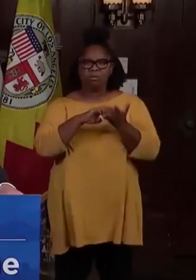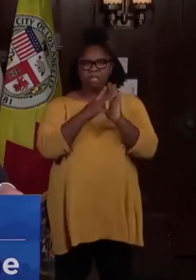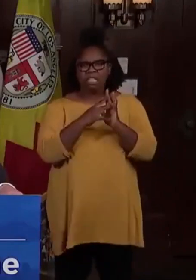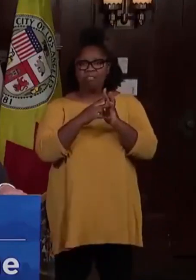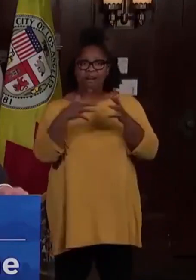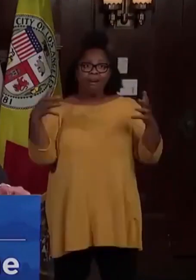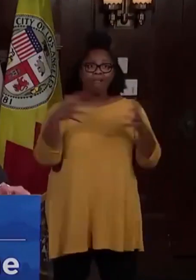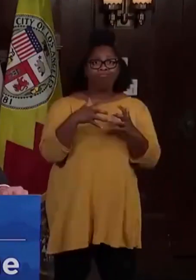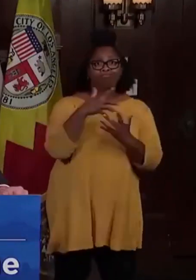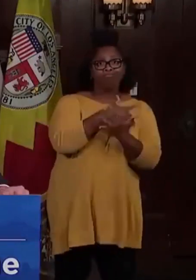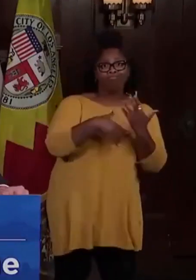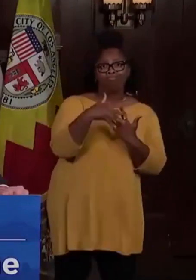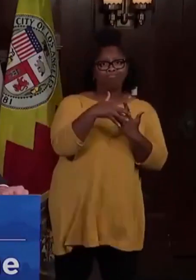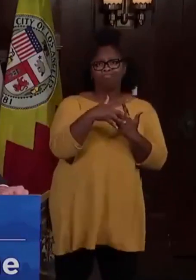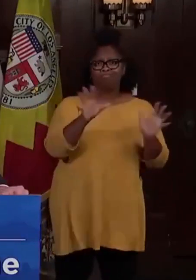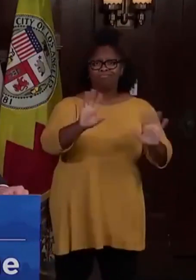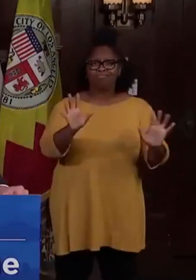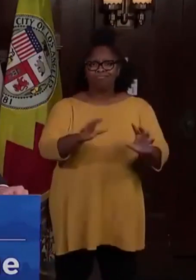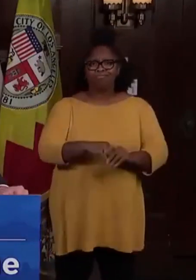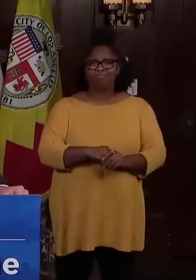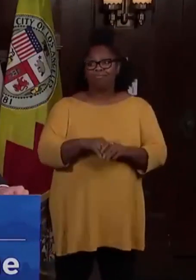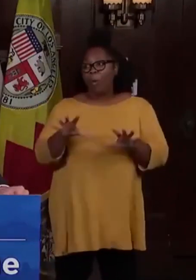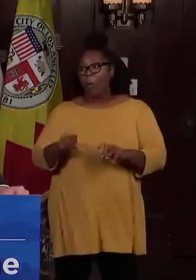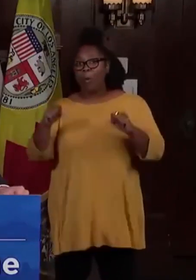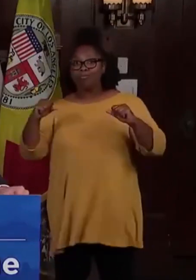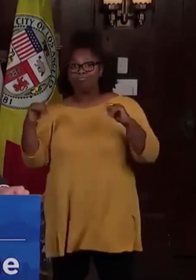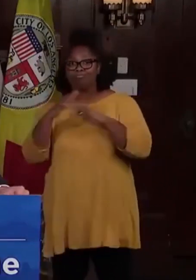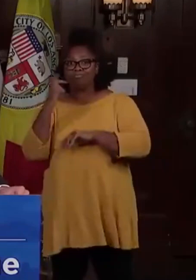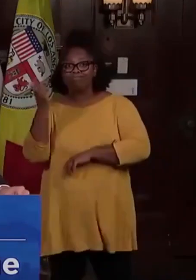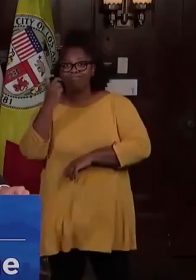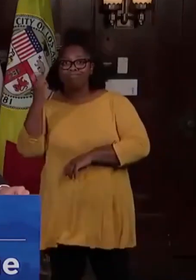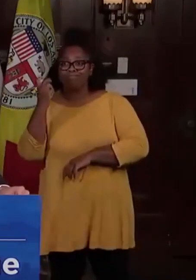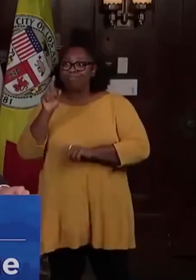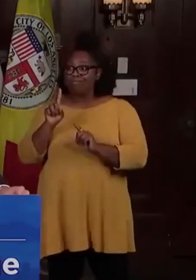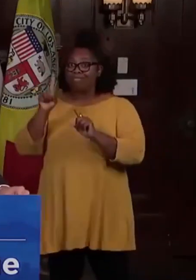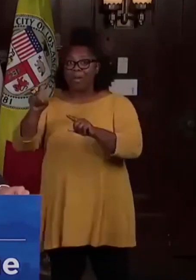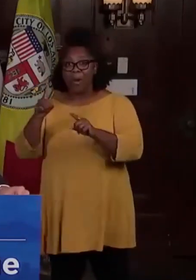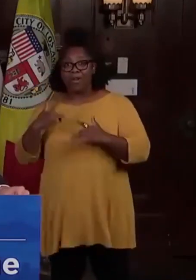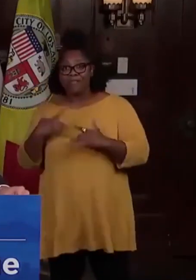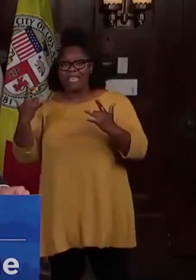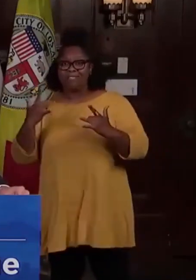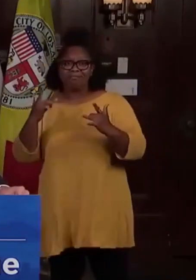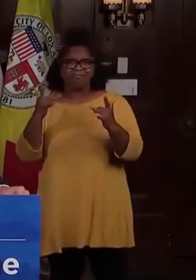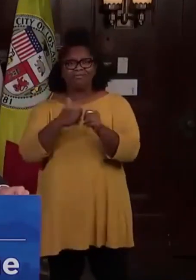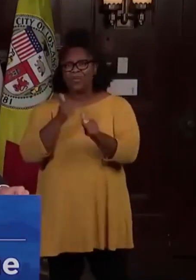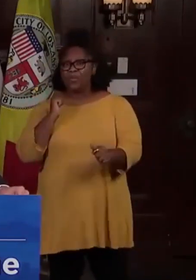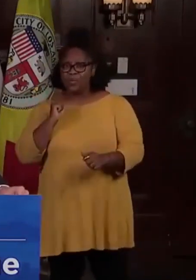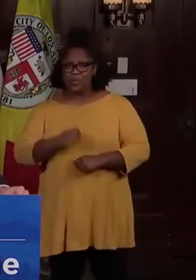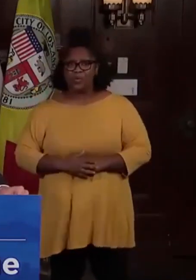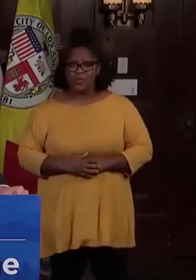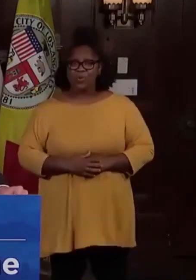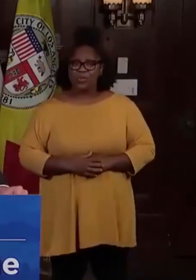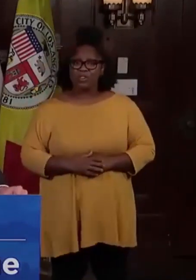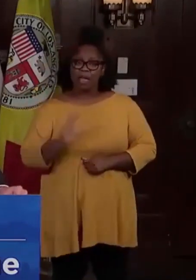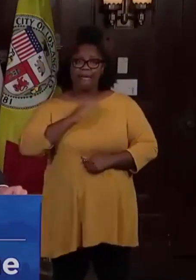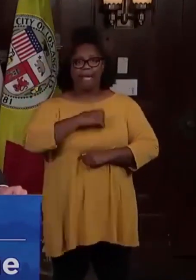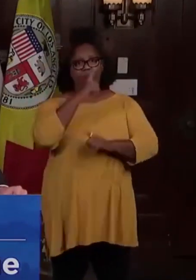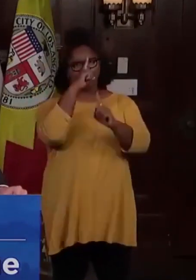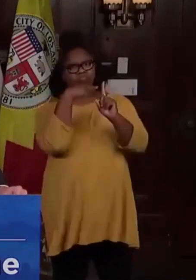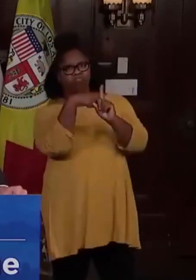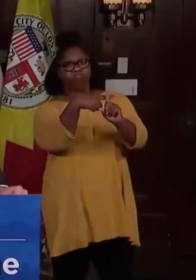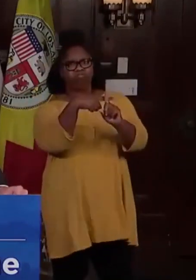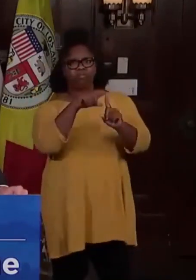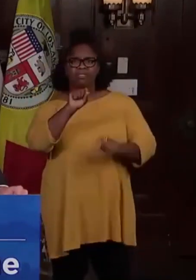household. Don't host a gathering, don't attend a gathering. And following our targeted safer at home